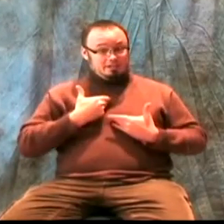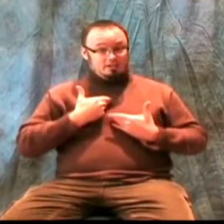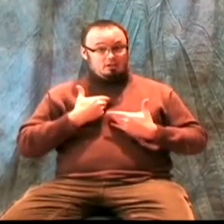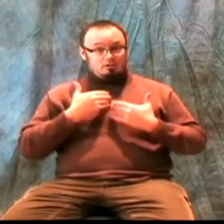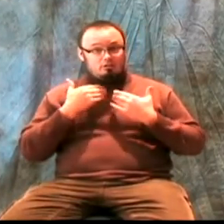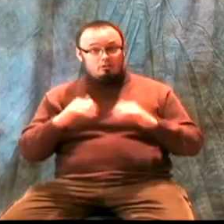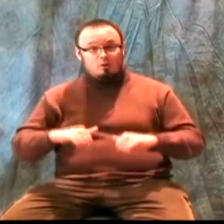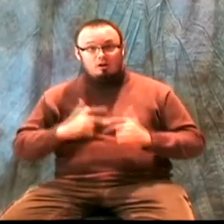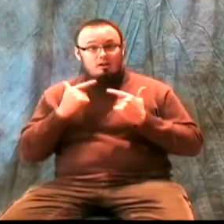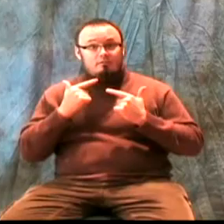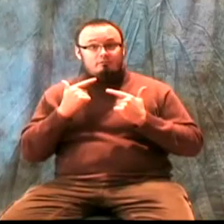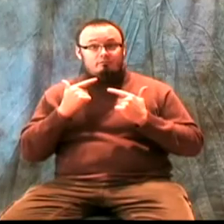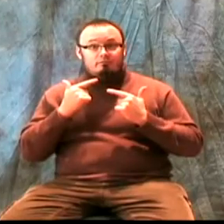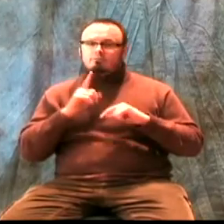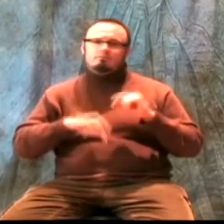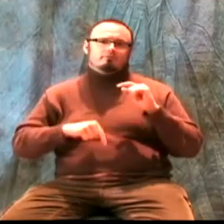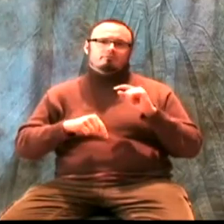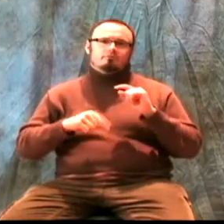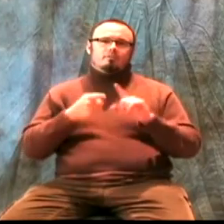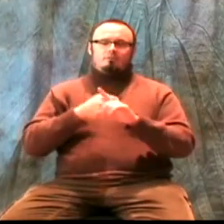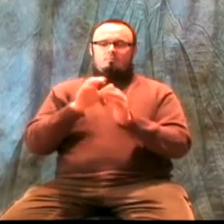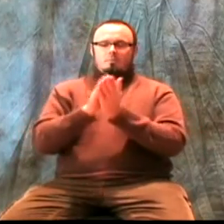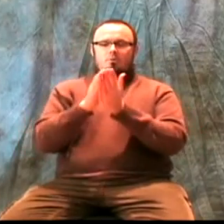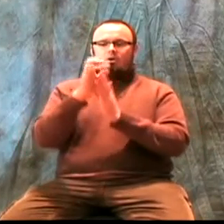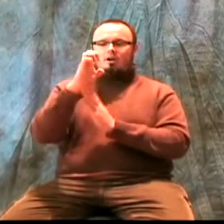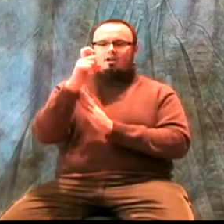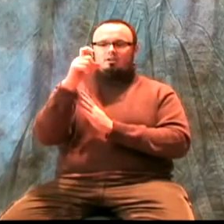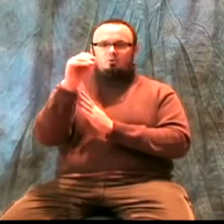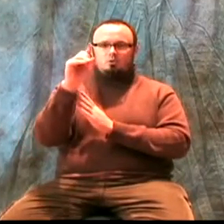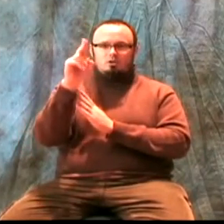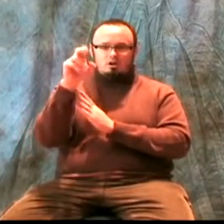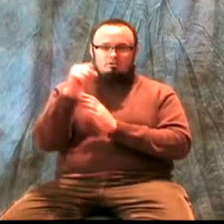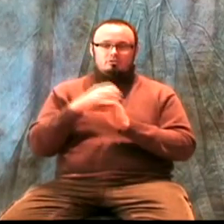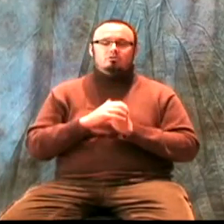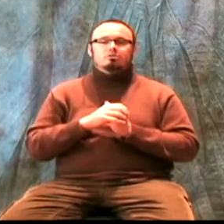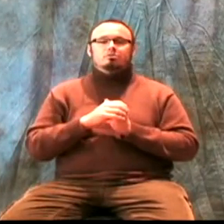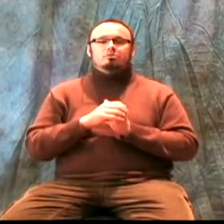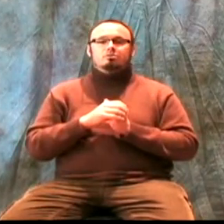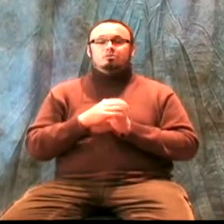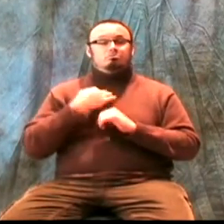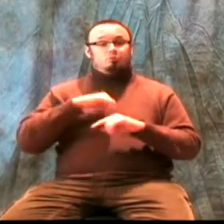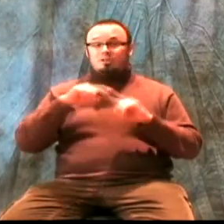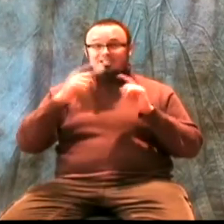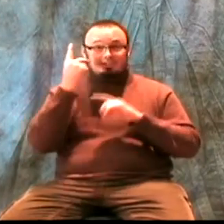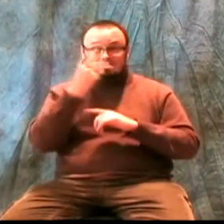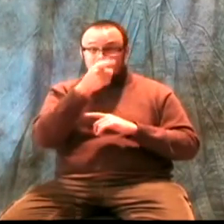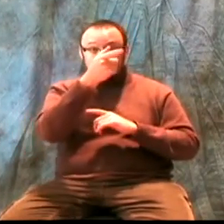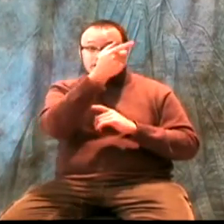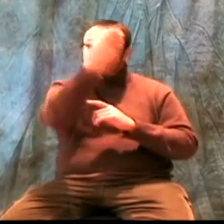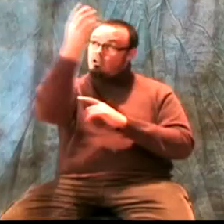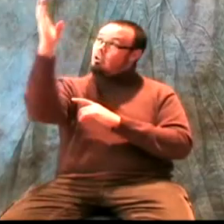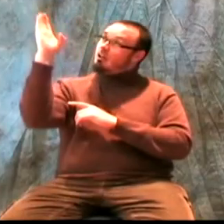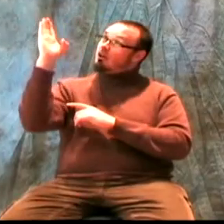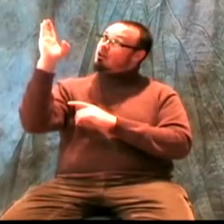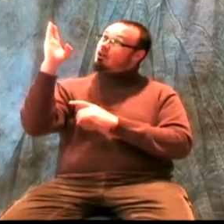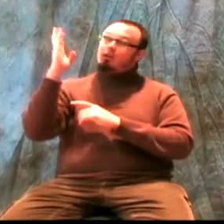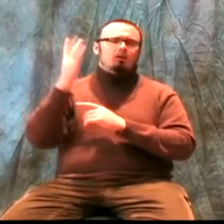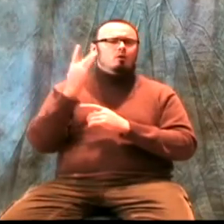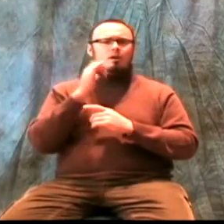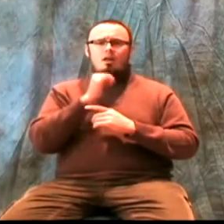33, verse 22. Why can we not see God? Because we are not capable, while